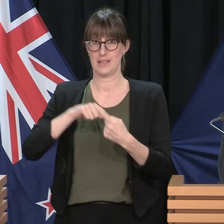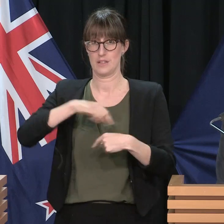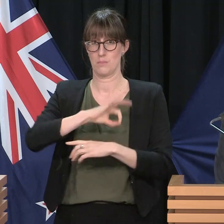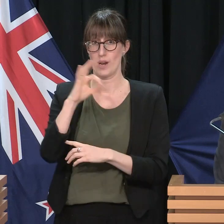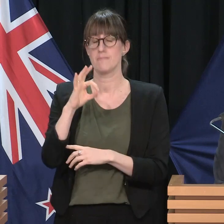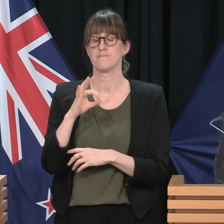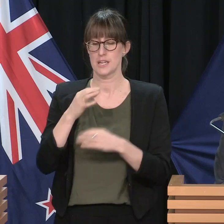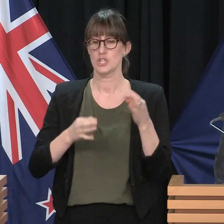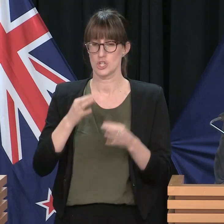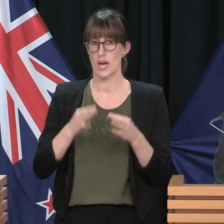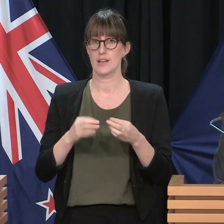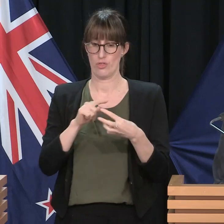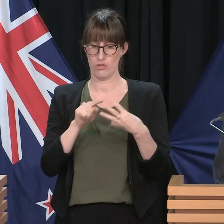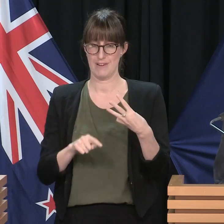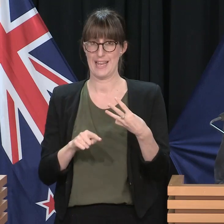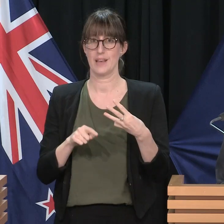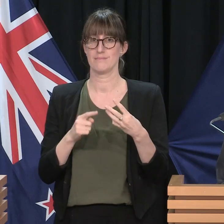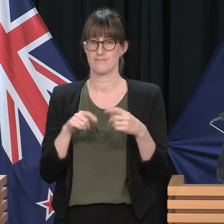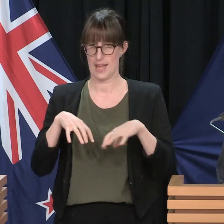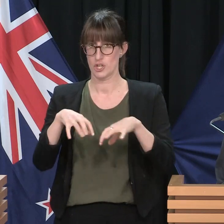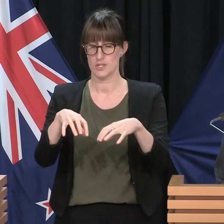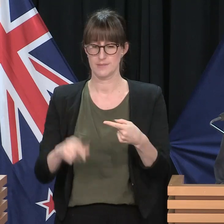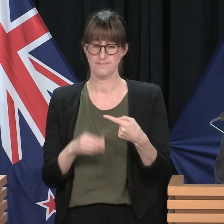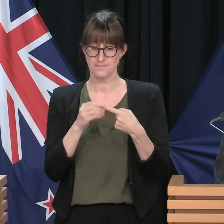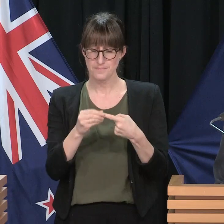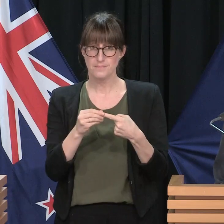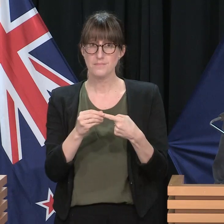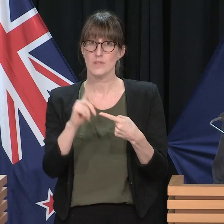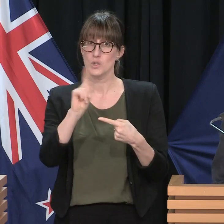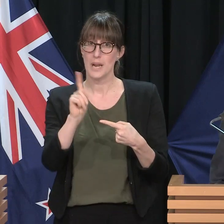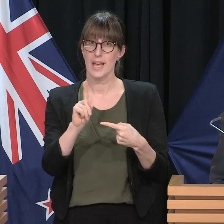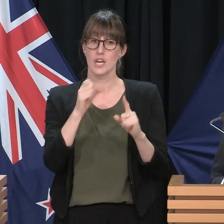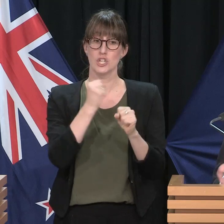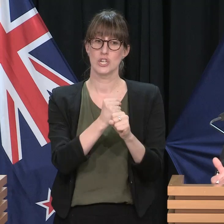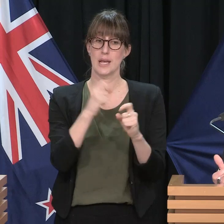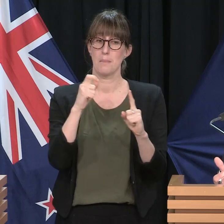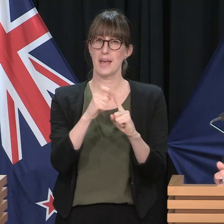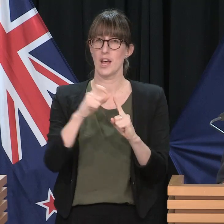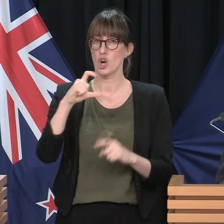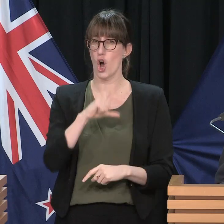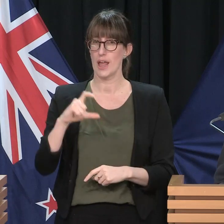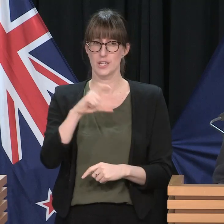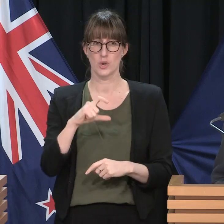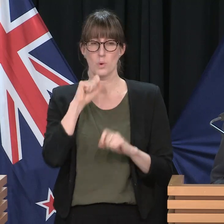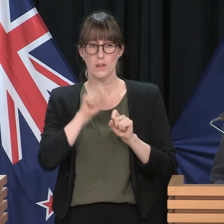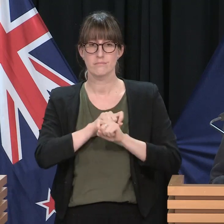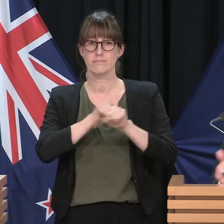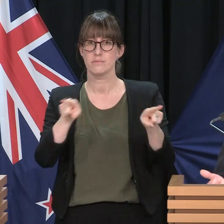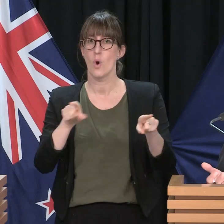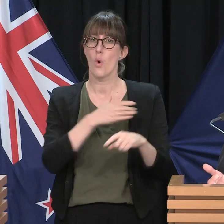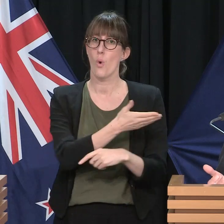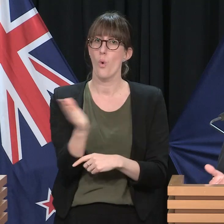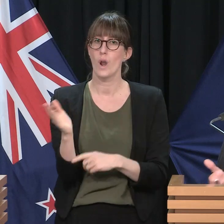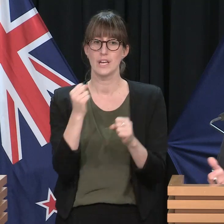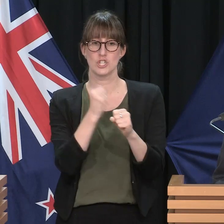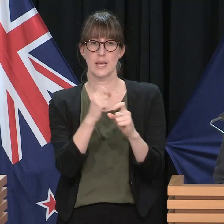all, later today, those colleges will be sending a message out to their members with a survey on issues that they may